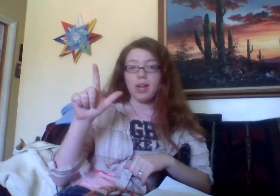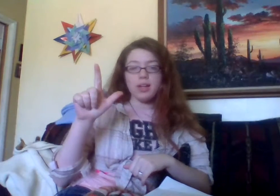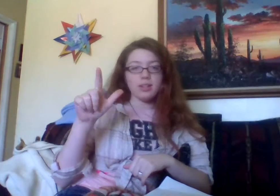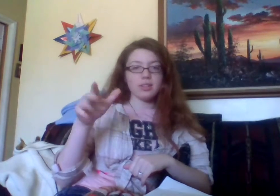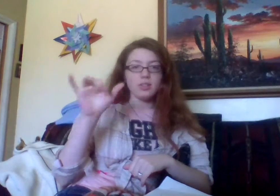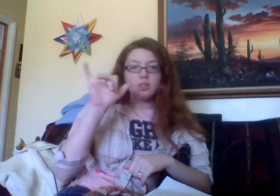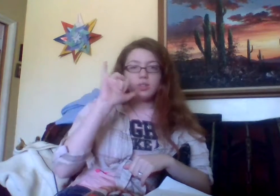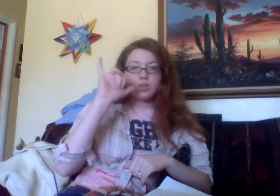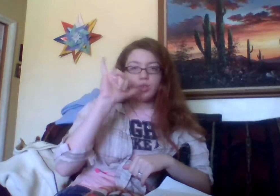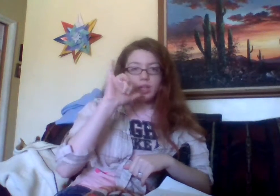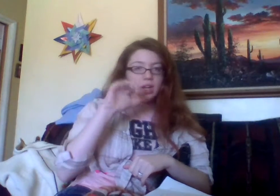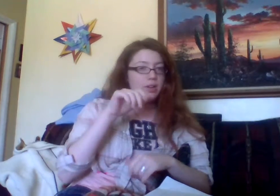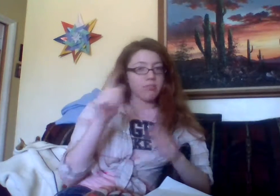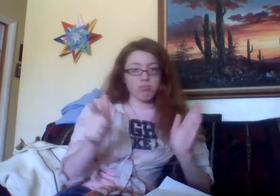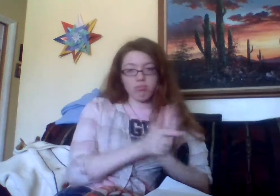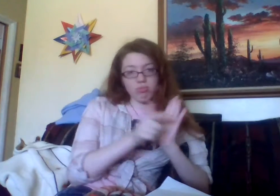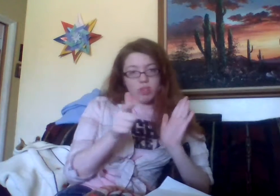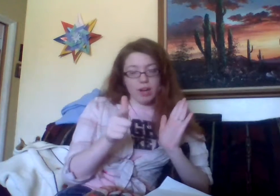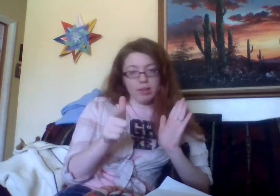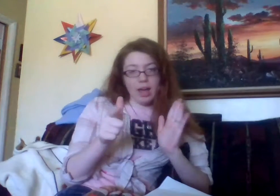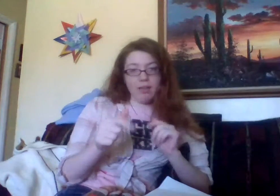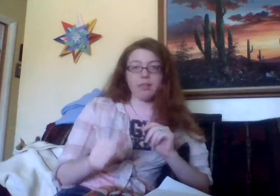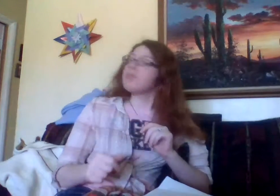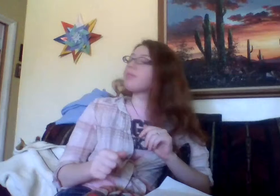21, drinking, not allowed.